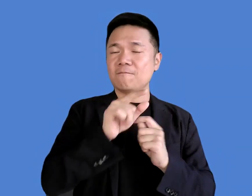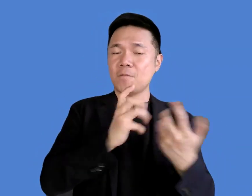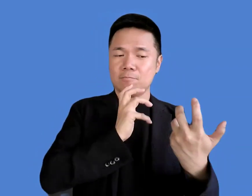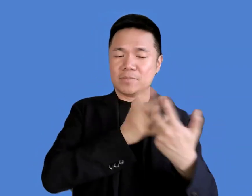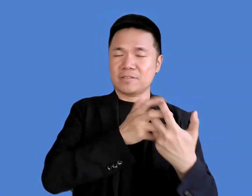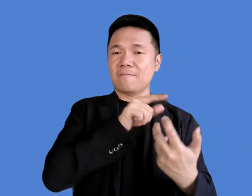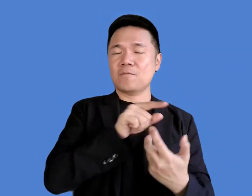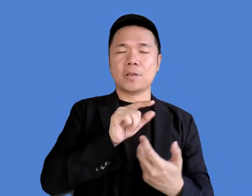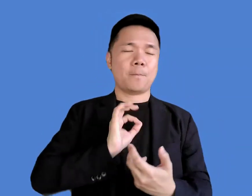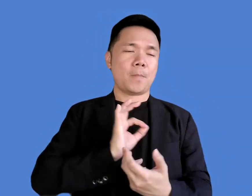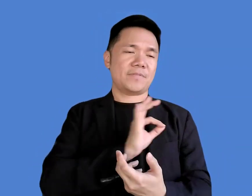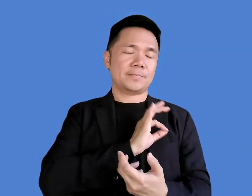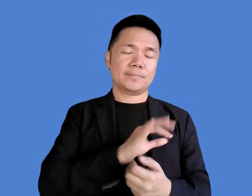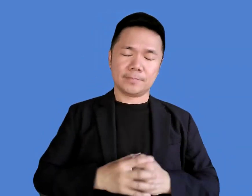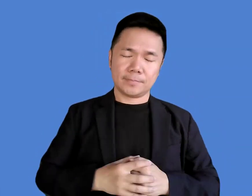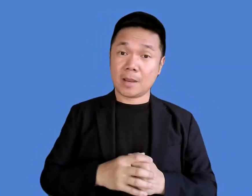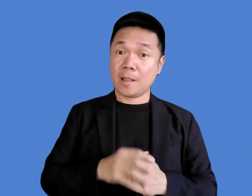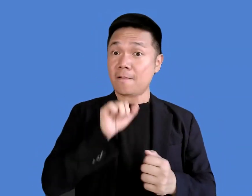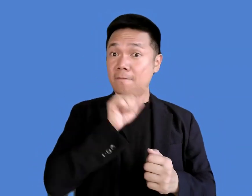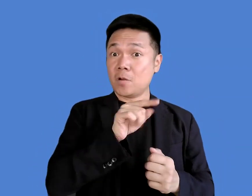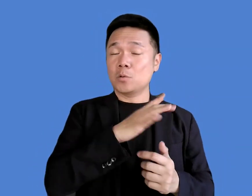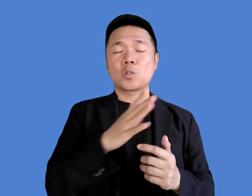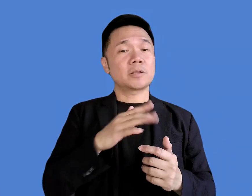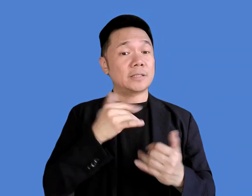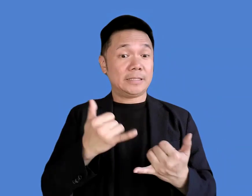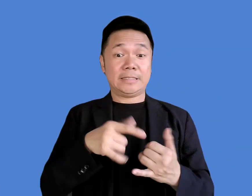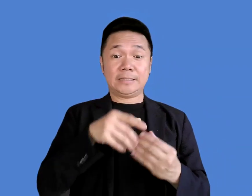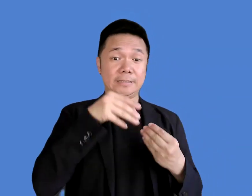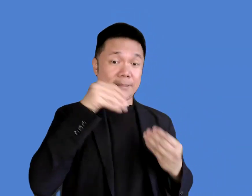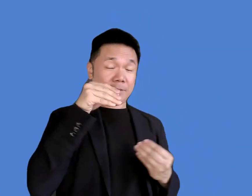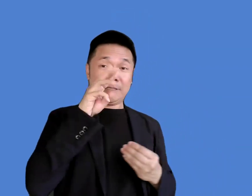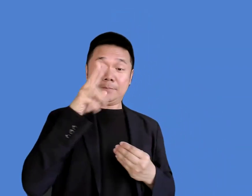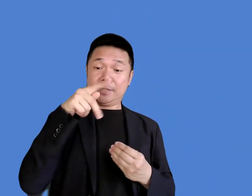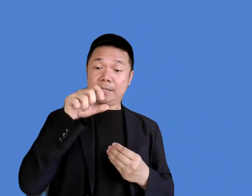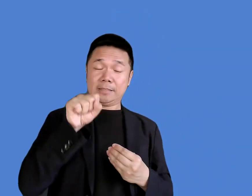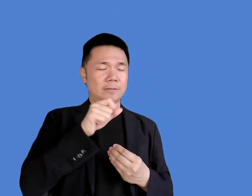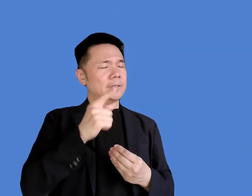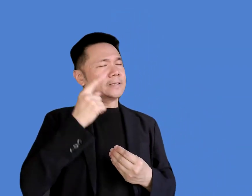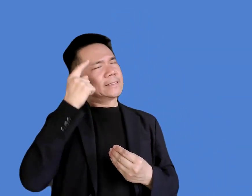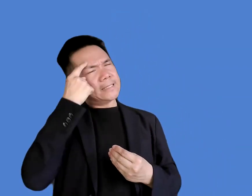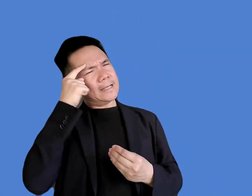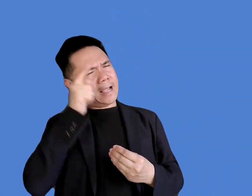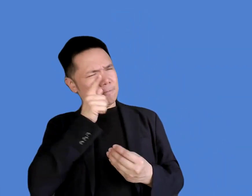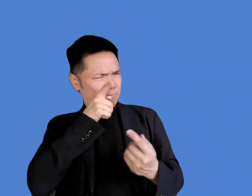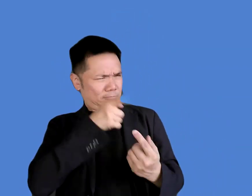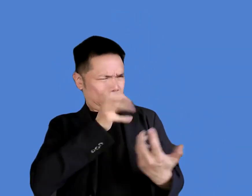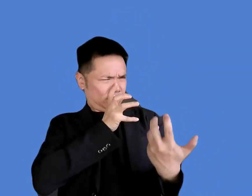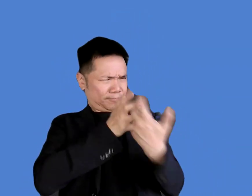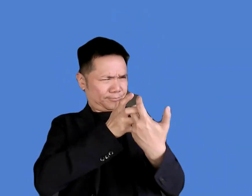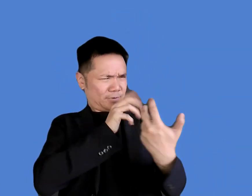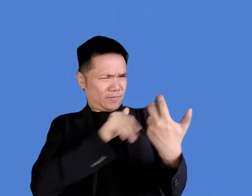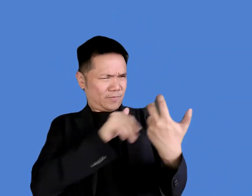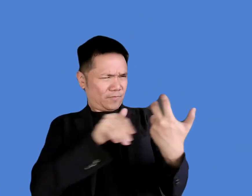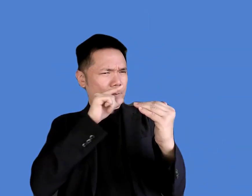sector through the lens of the women's empowerment principles, promoting broader gender equality. What we're also doing